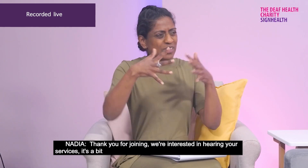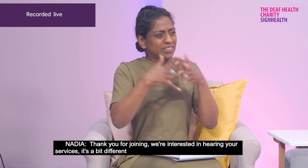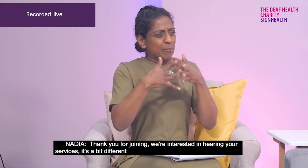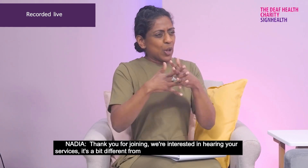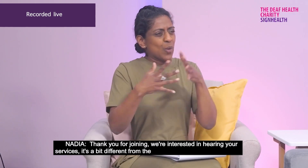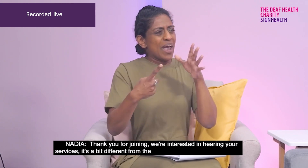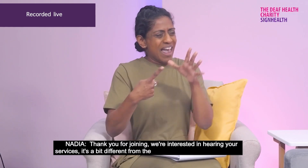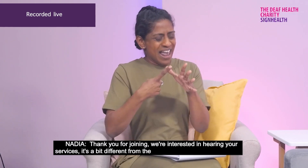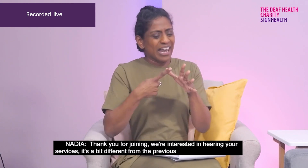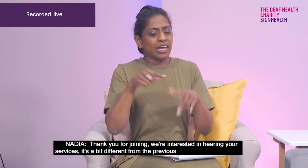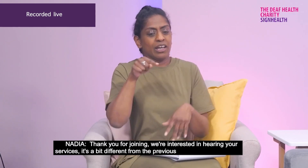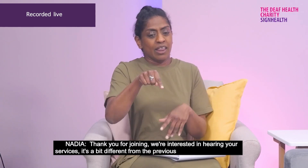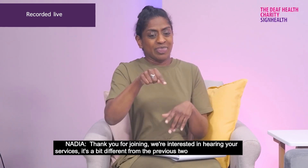just get my questions ready.